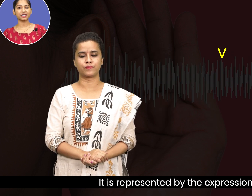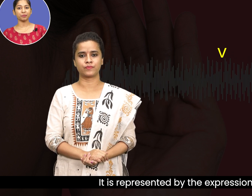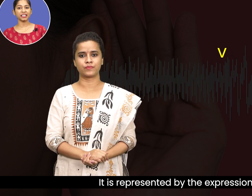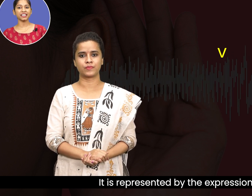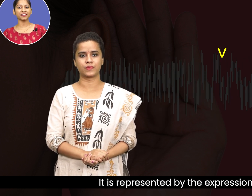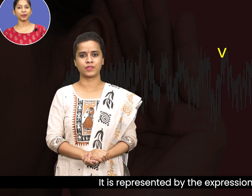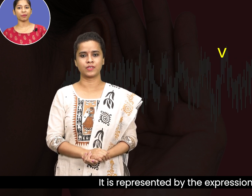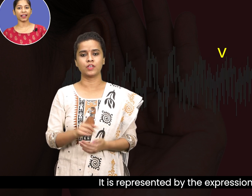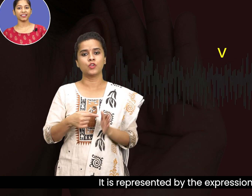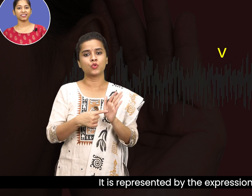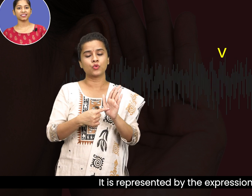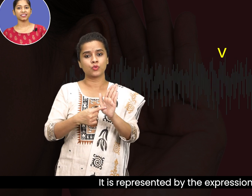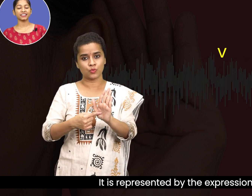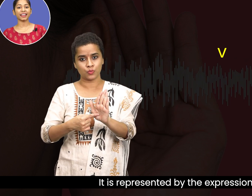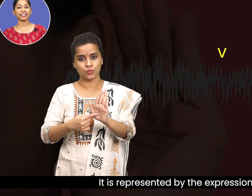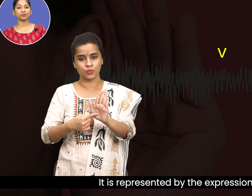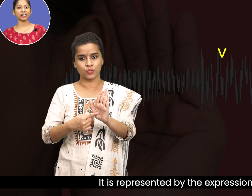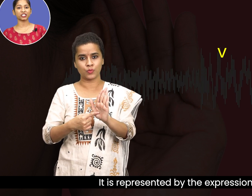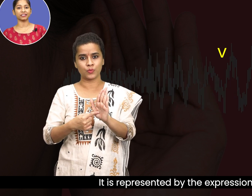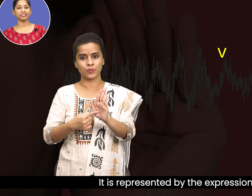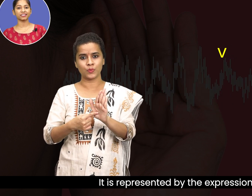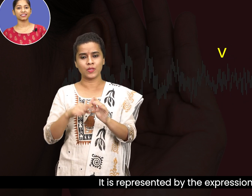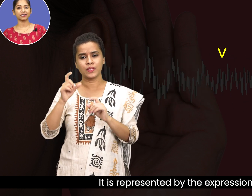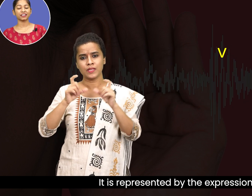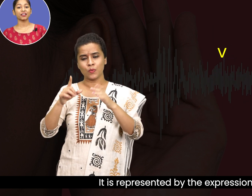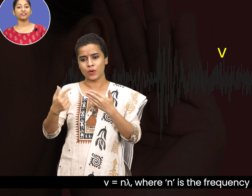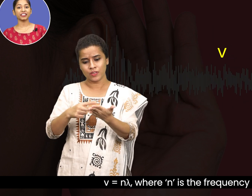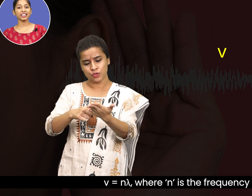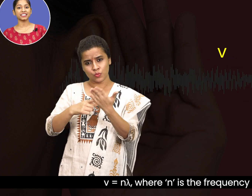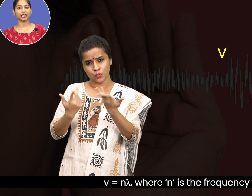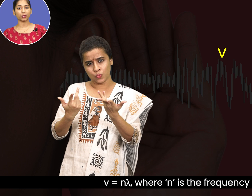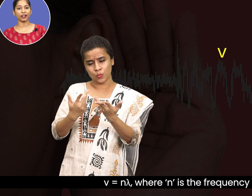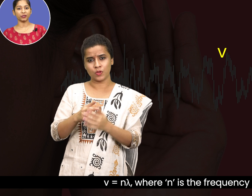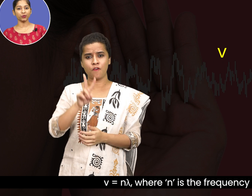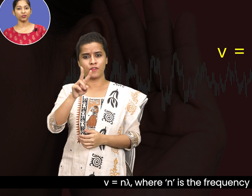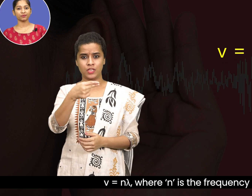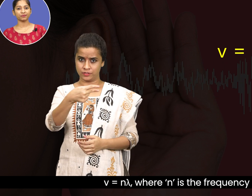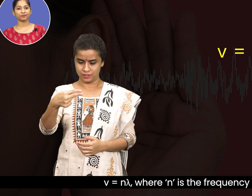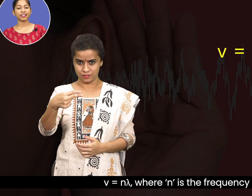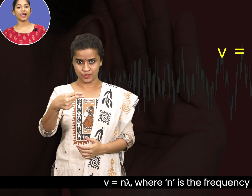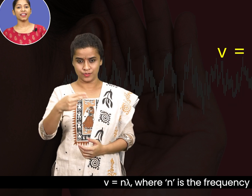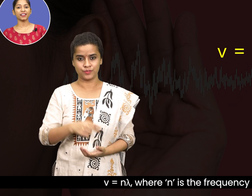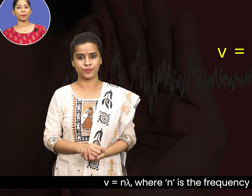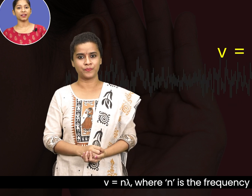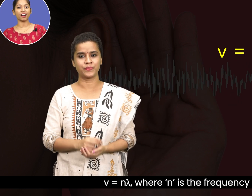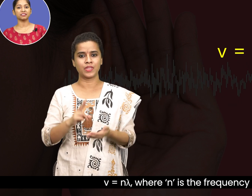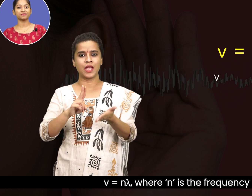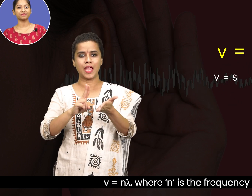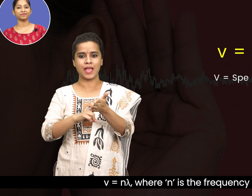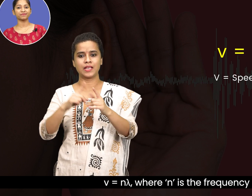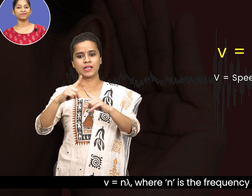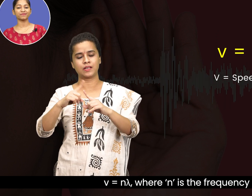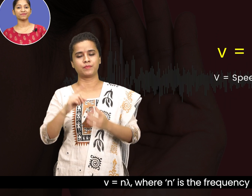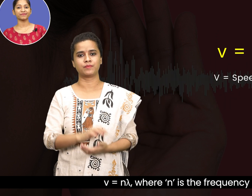It is represented by the expression V is equal to N lambda,